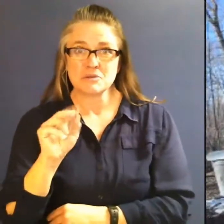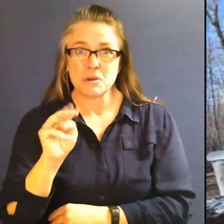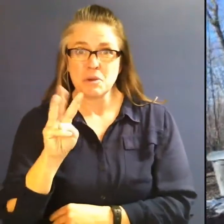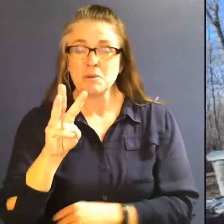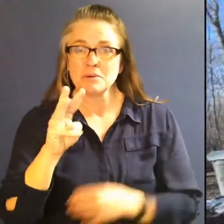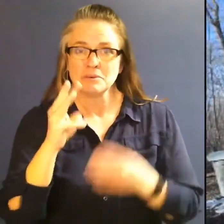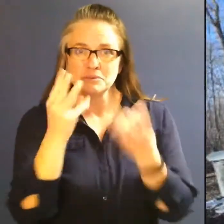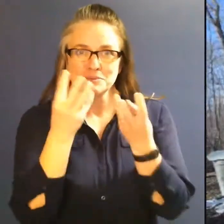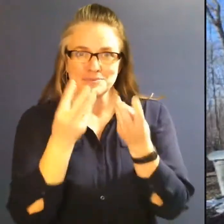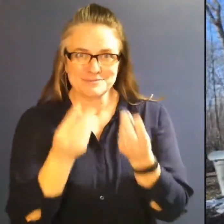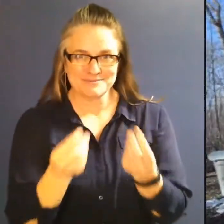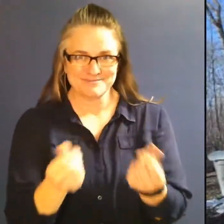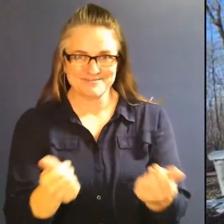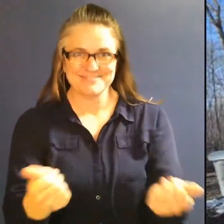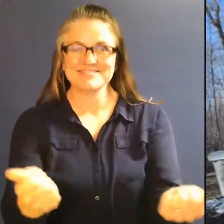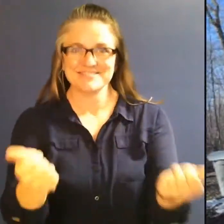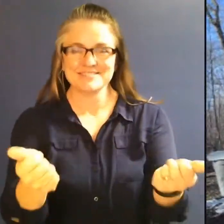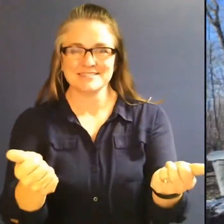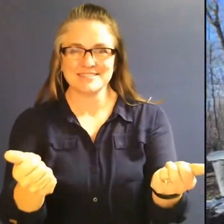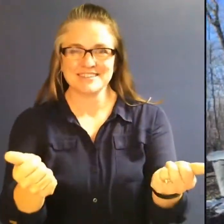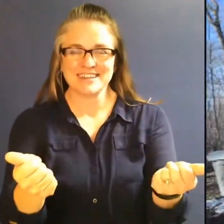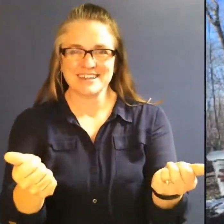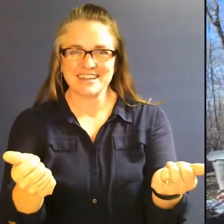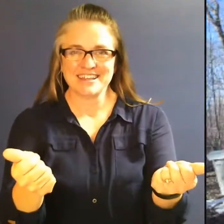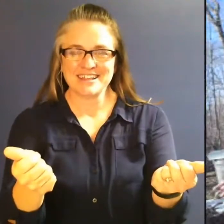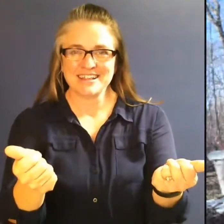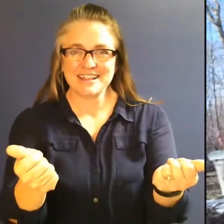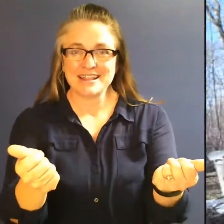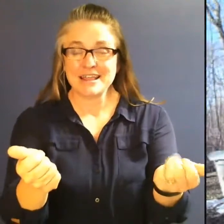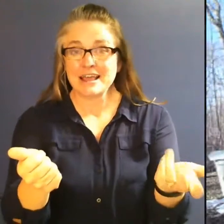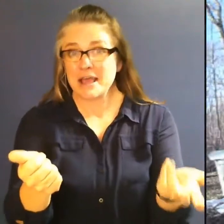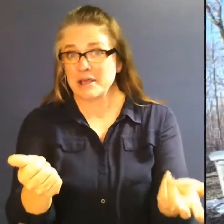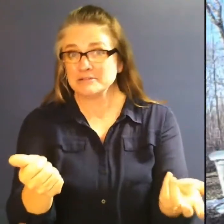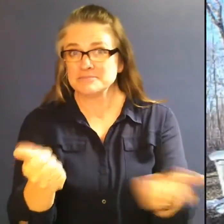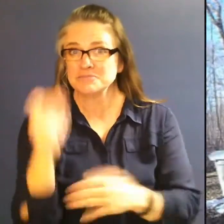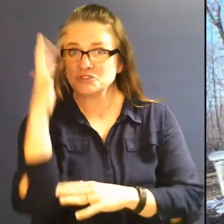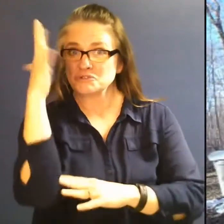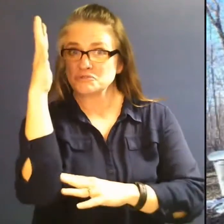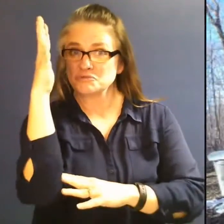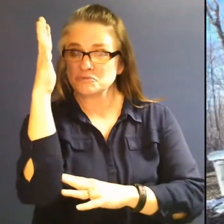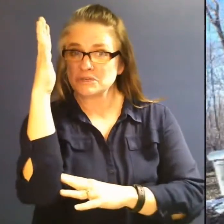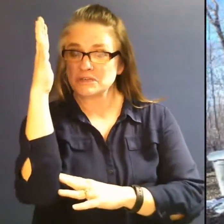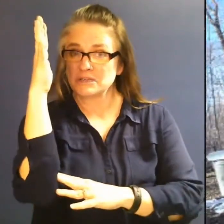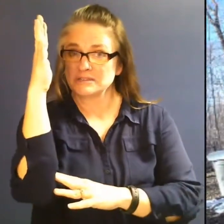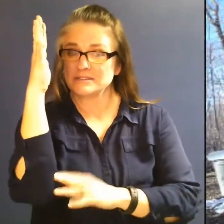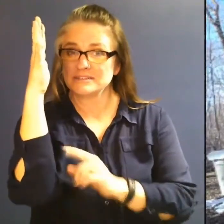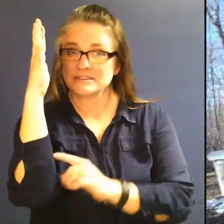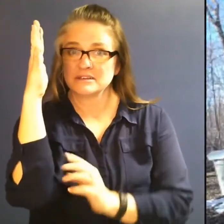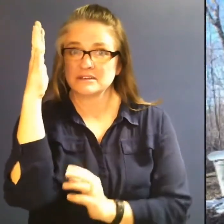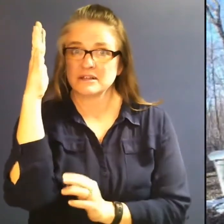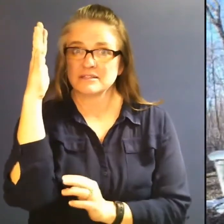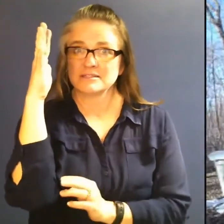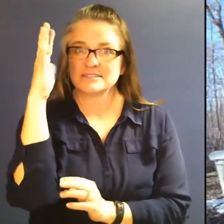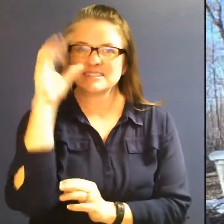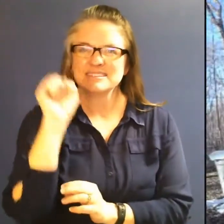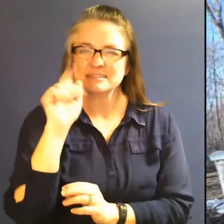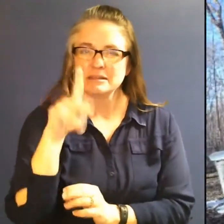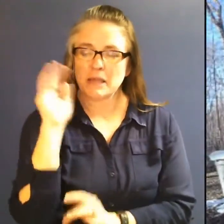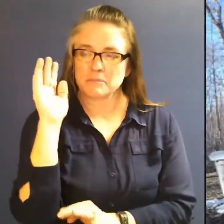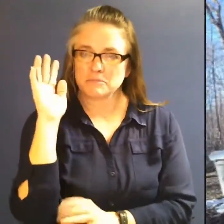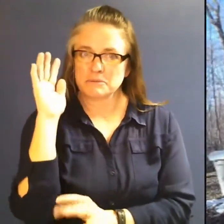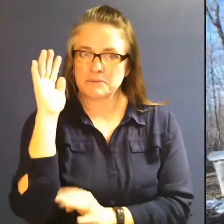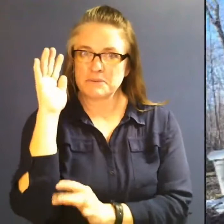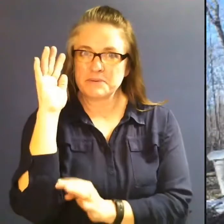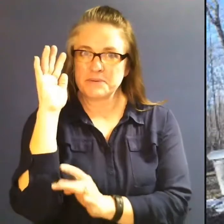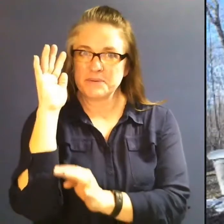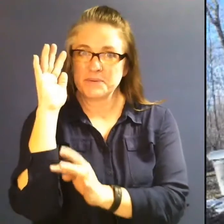is melting like crazy, and nonetheless, the trees during the day when it gets this way, the sap starts